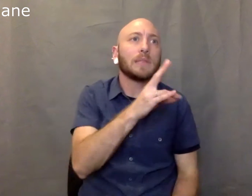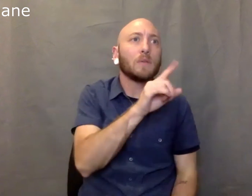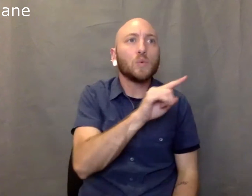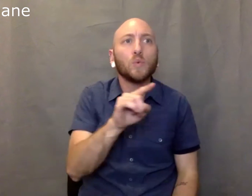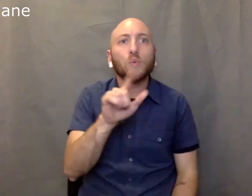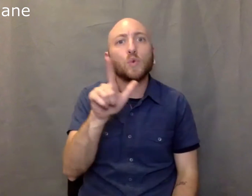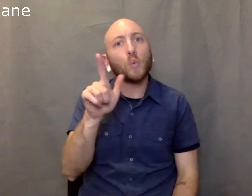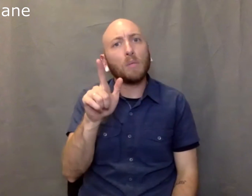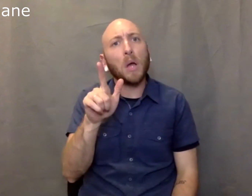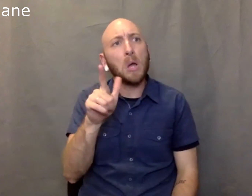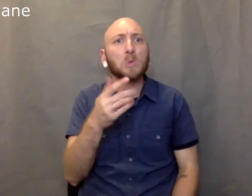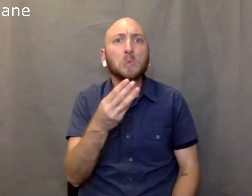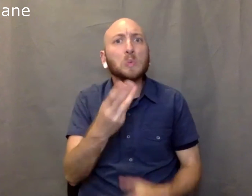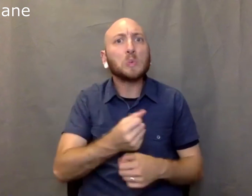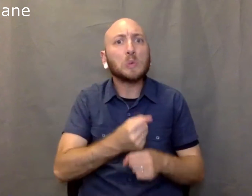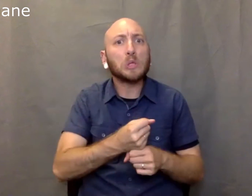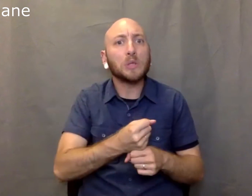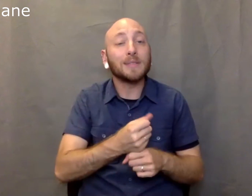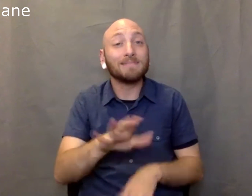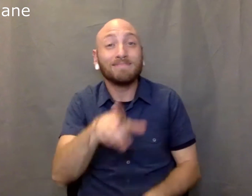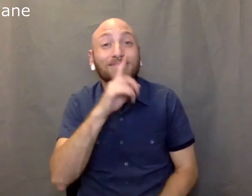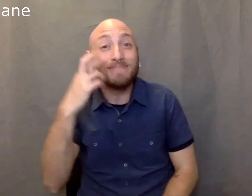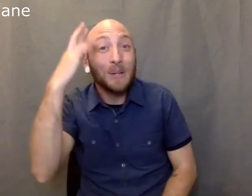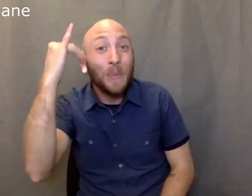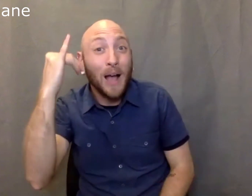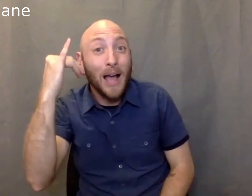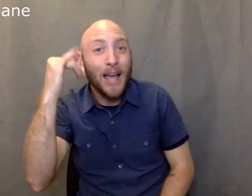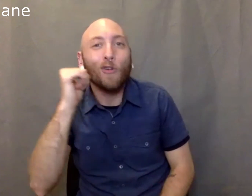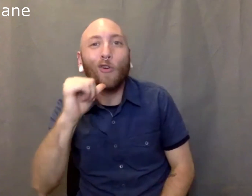years. It's because I met a girl who like also wanted to get sober, and obviously like